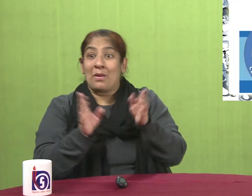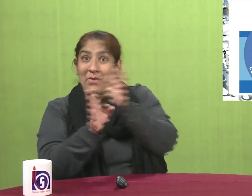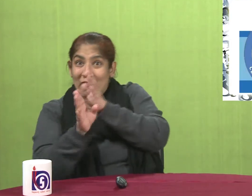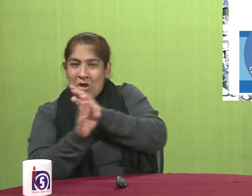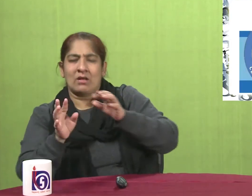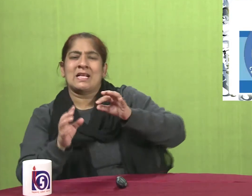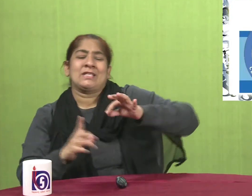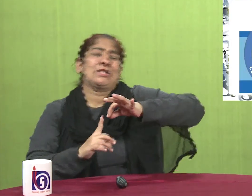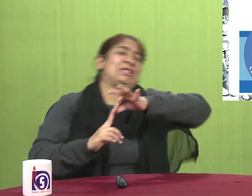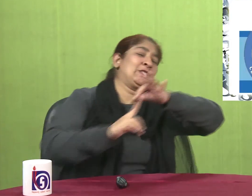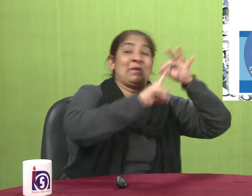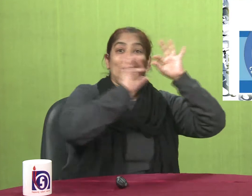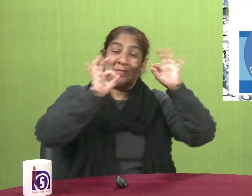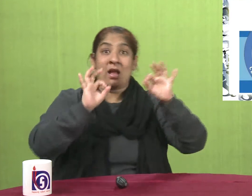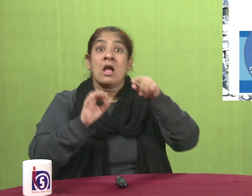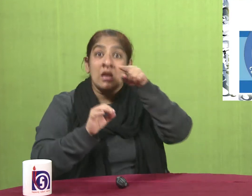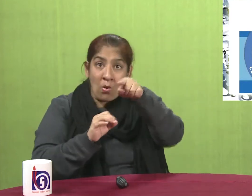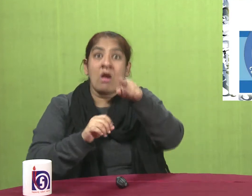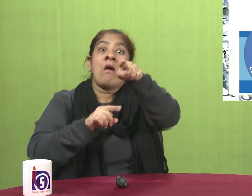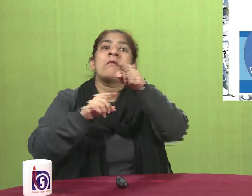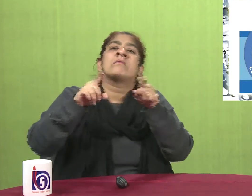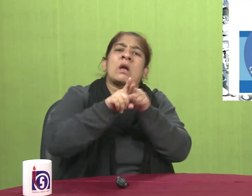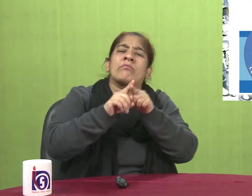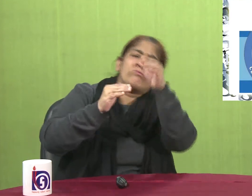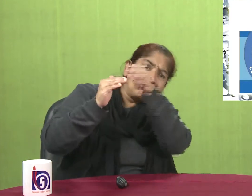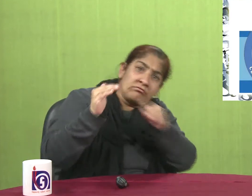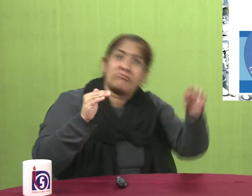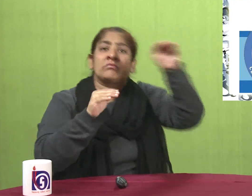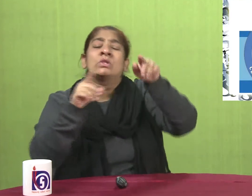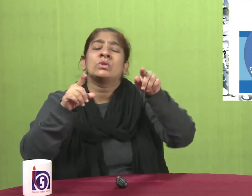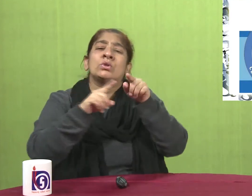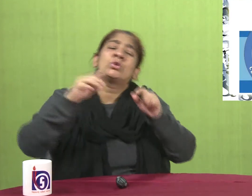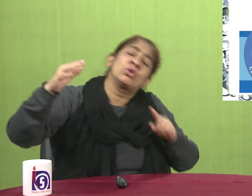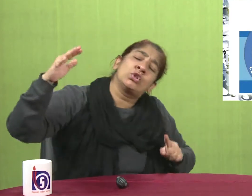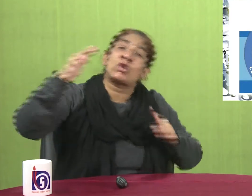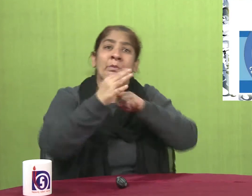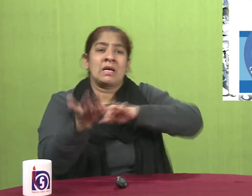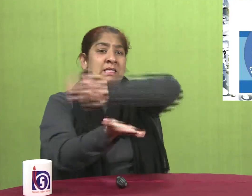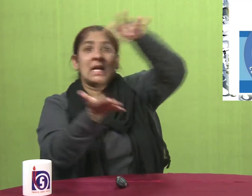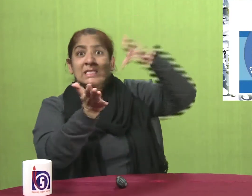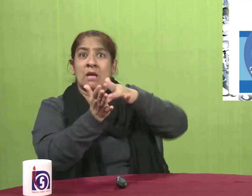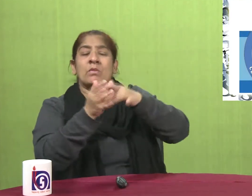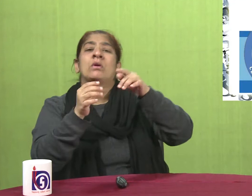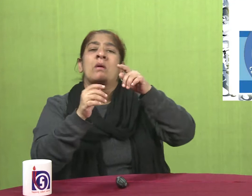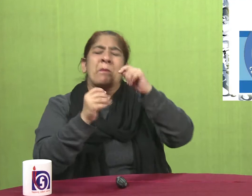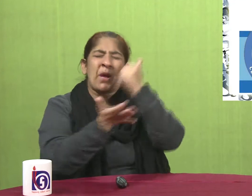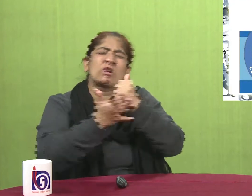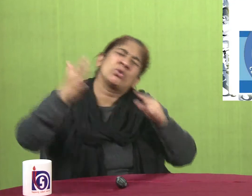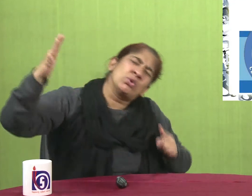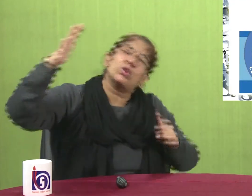Then there is central bank. Just as specialized bank, then top of the